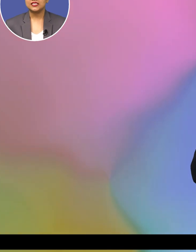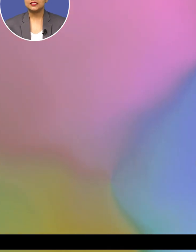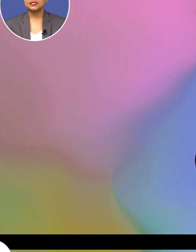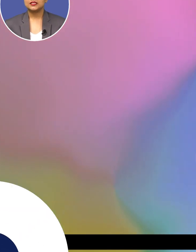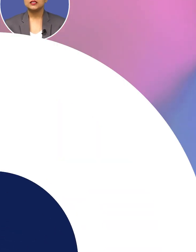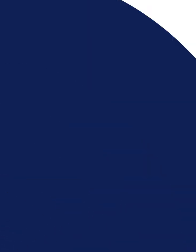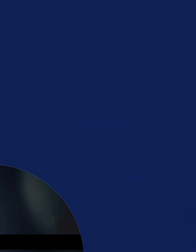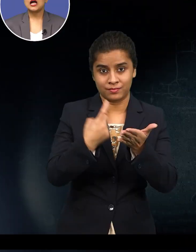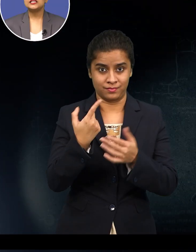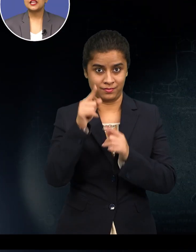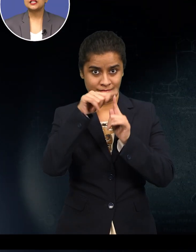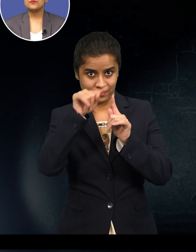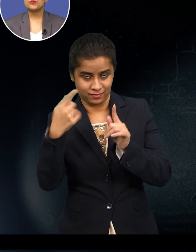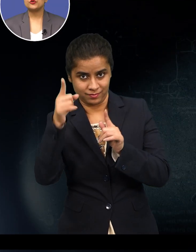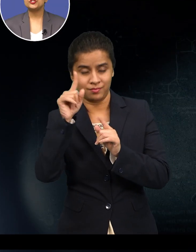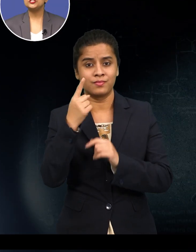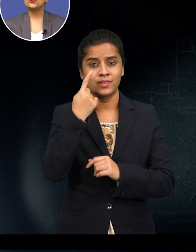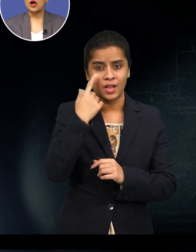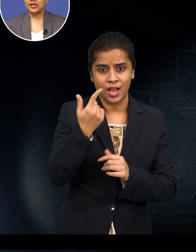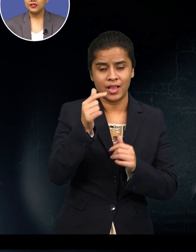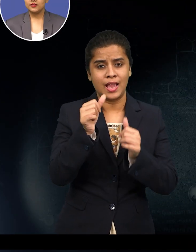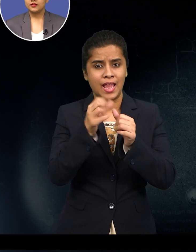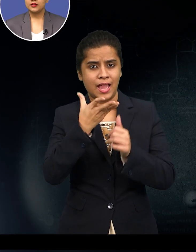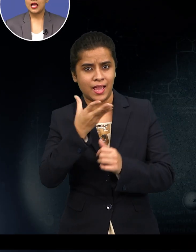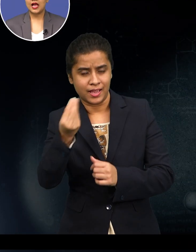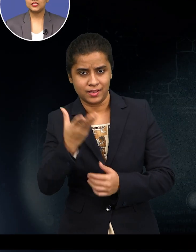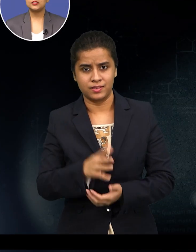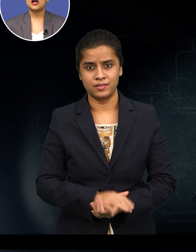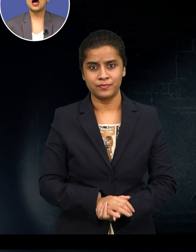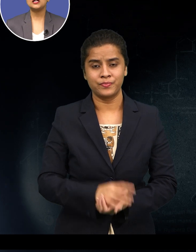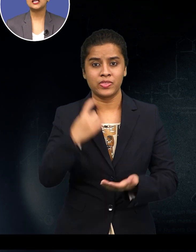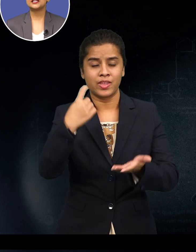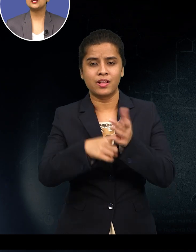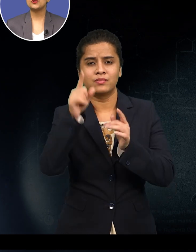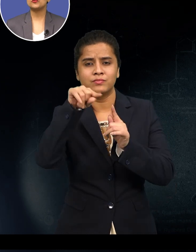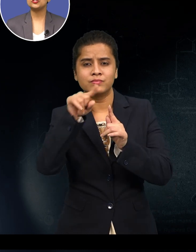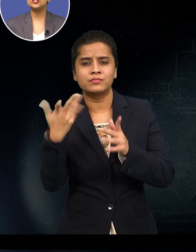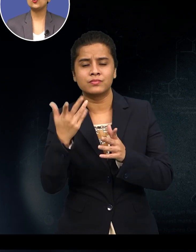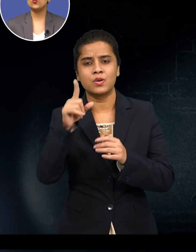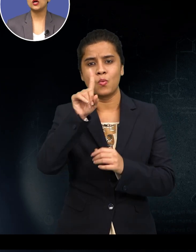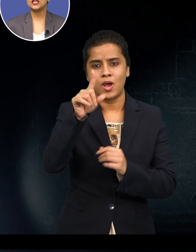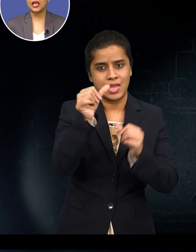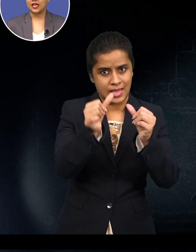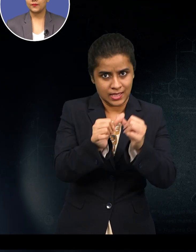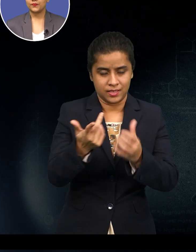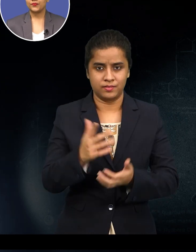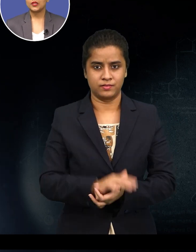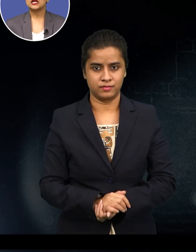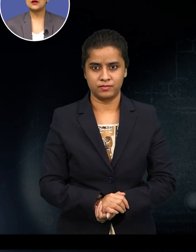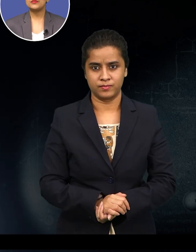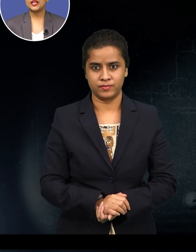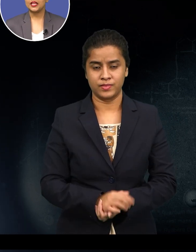That is, R directly proportional to L and R directly proportional to 1 by